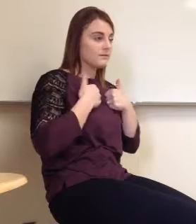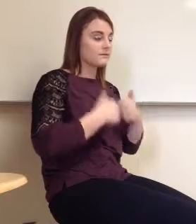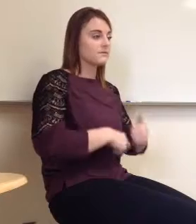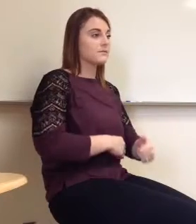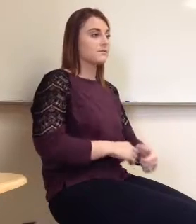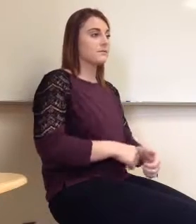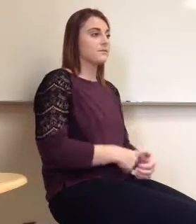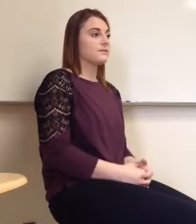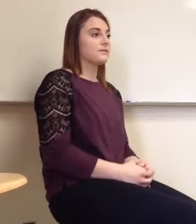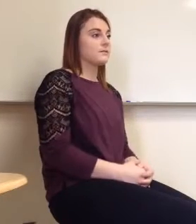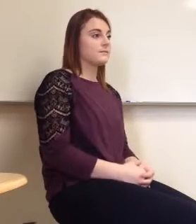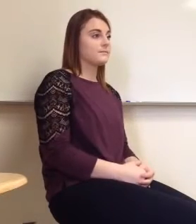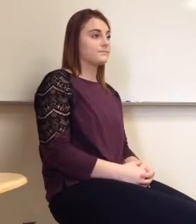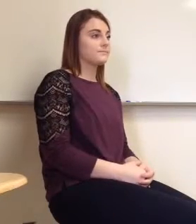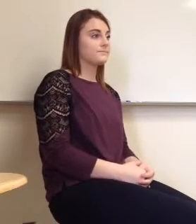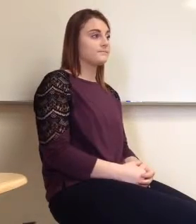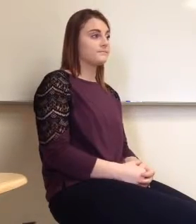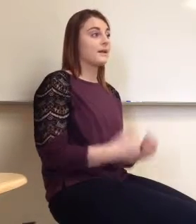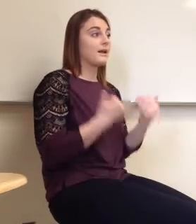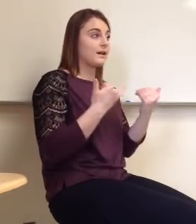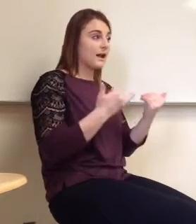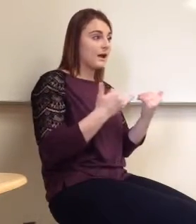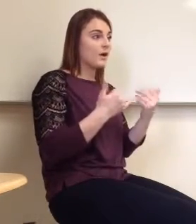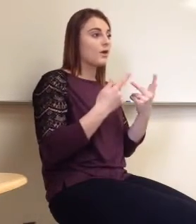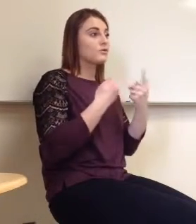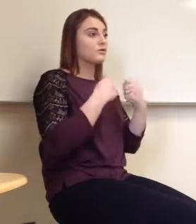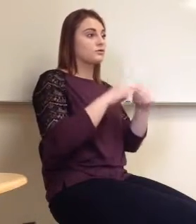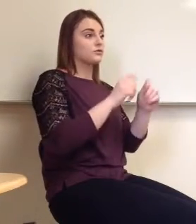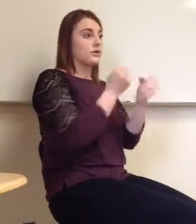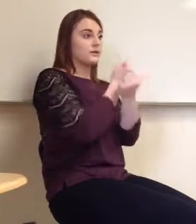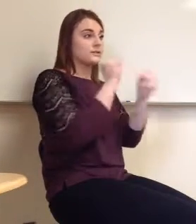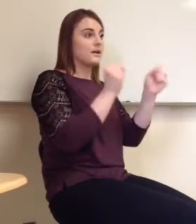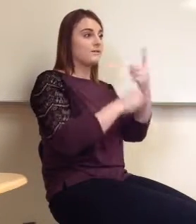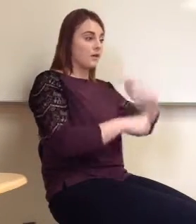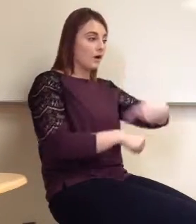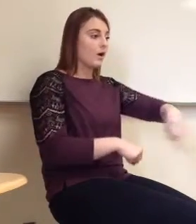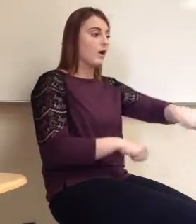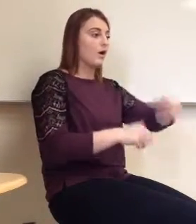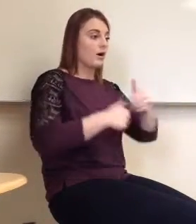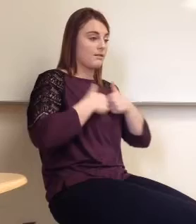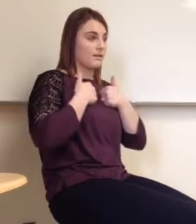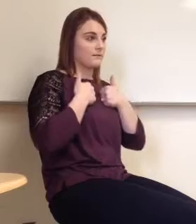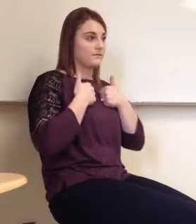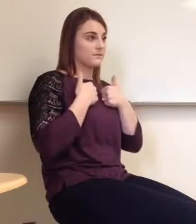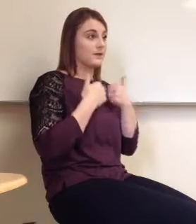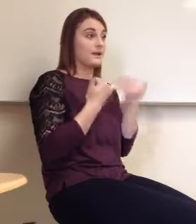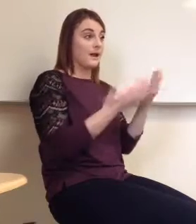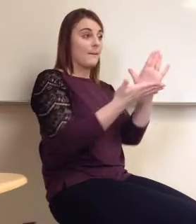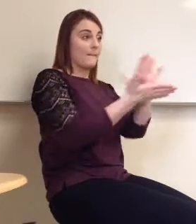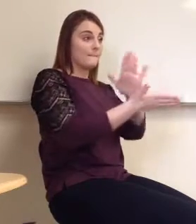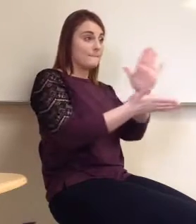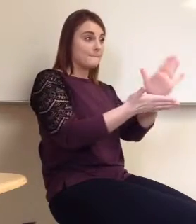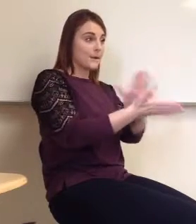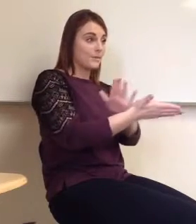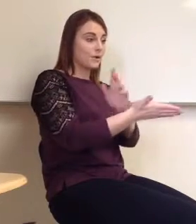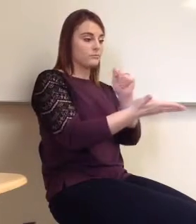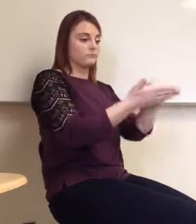I am trying to save our lives. Okay, get out a piece of paper and a pencil and tell me what you think he's trying to say.